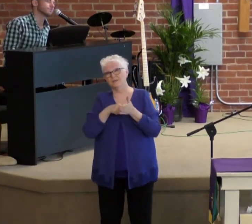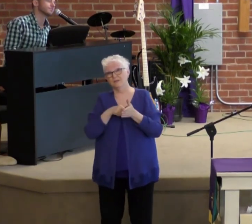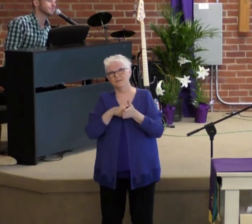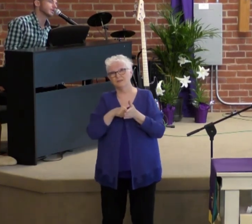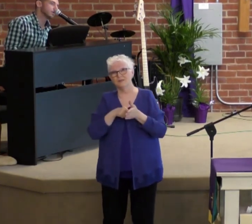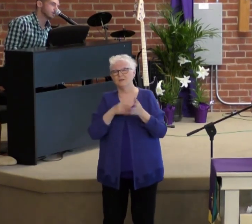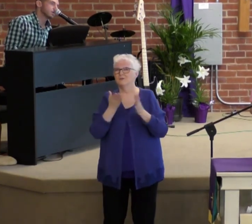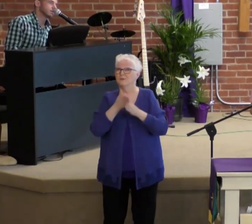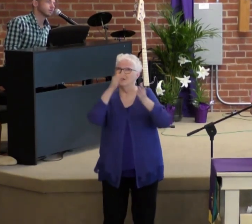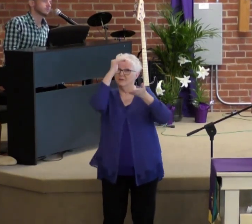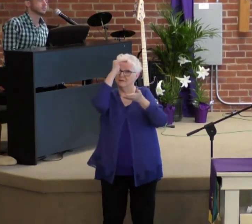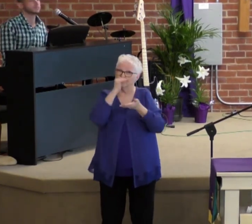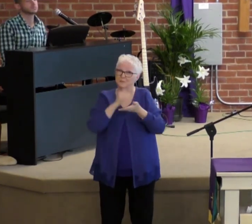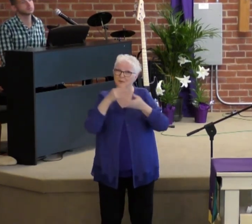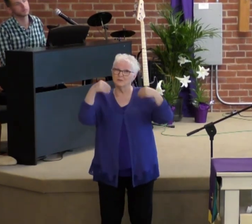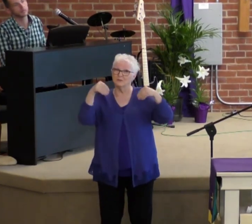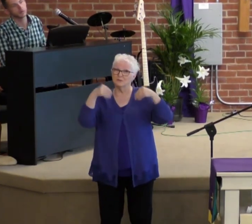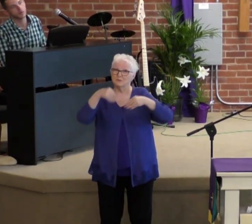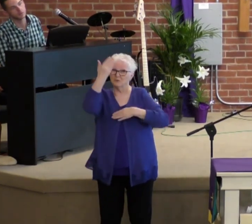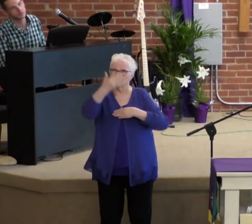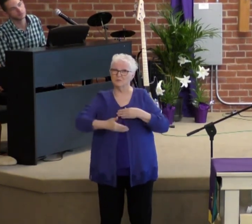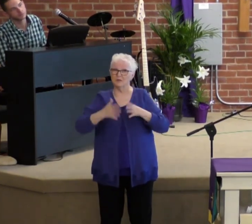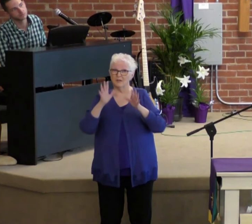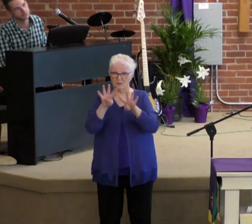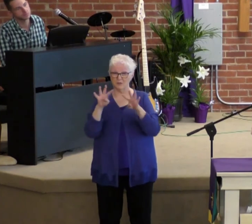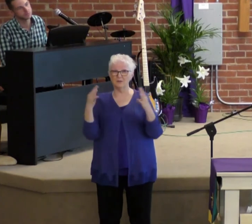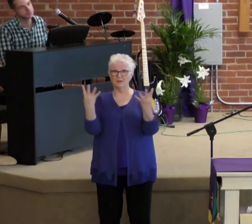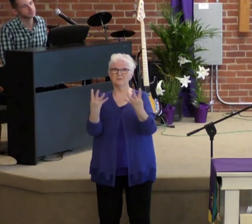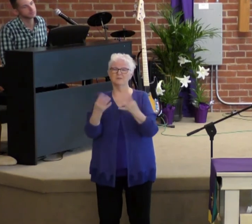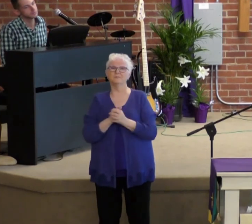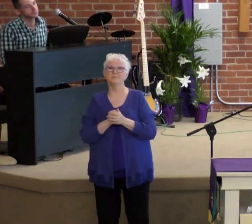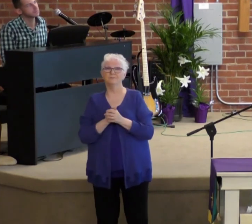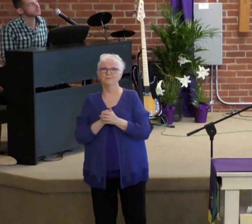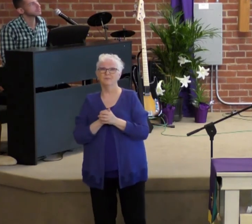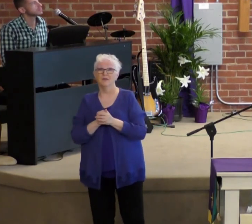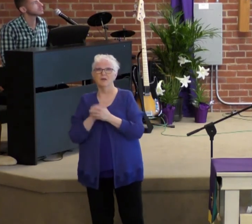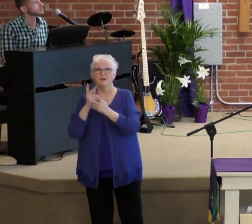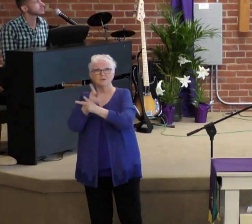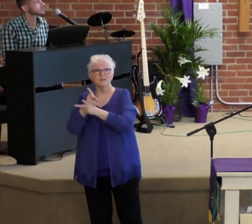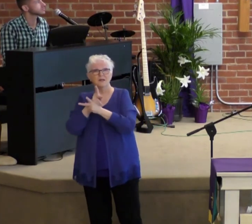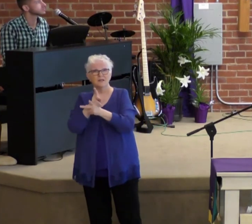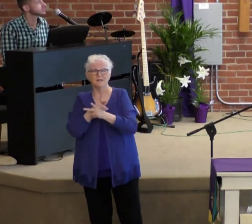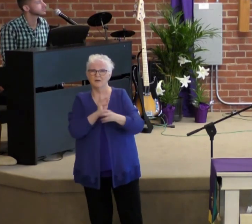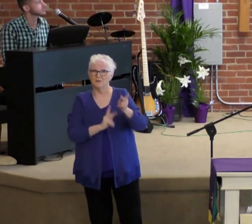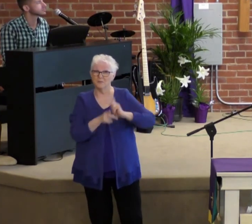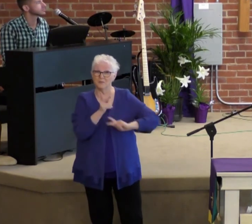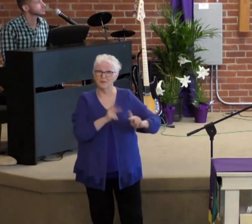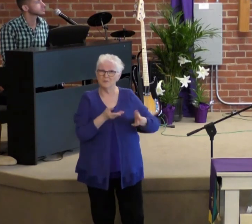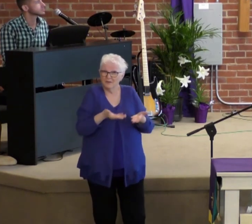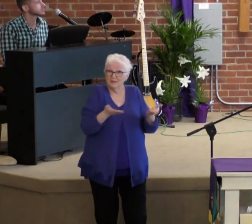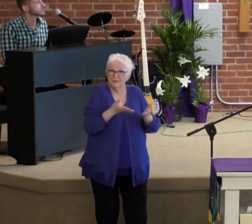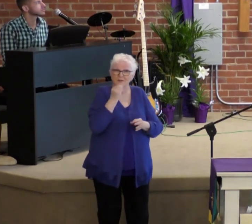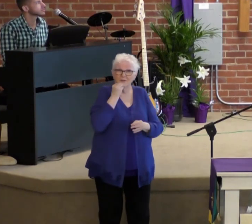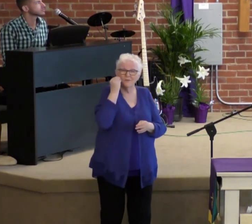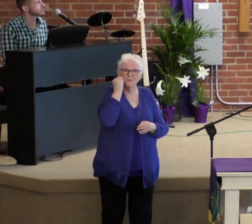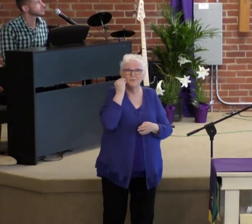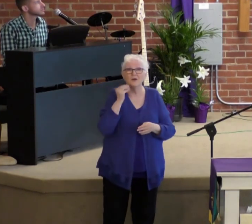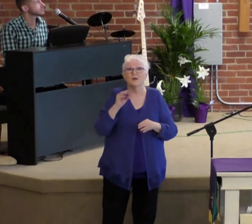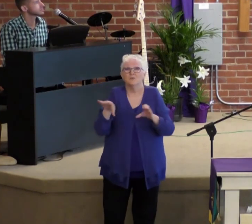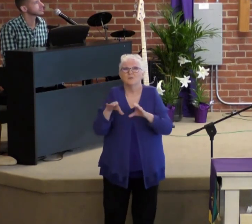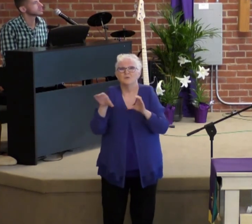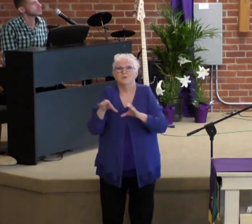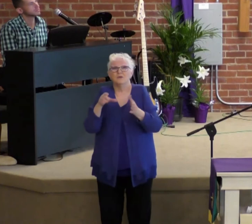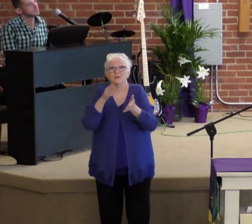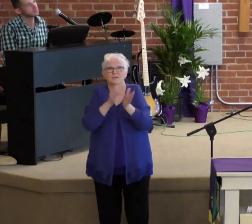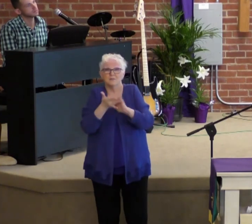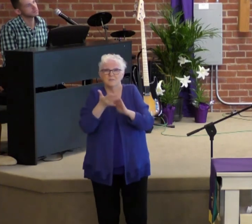small storefront congregation. But you see, we're taking care of people at home. We're doing what the scripture says: